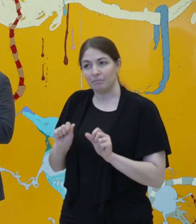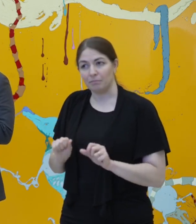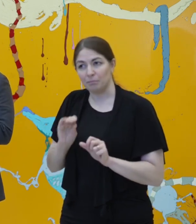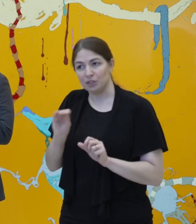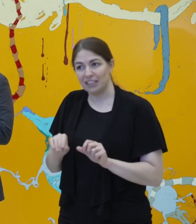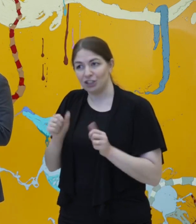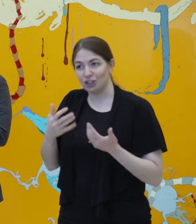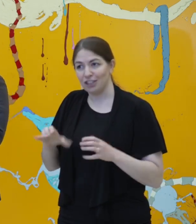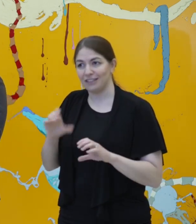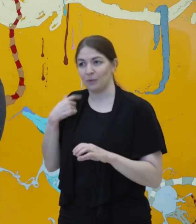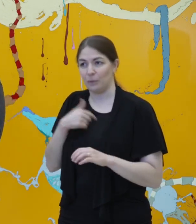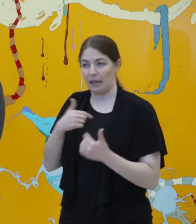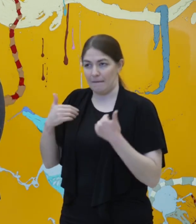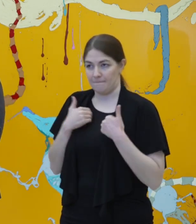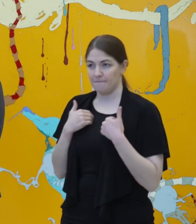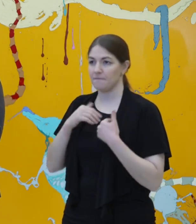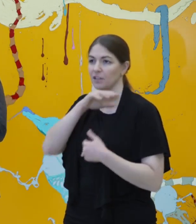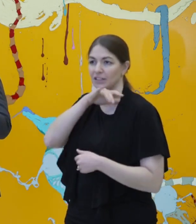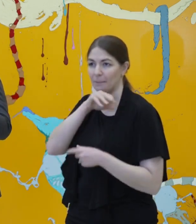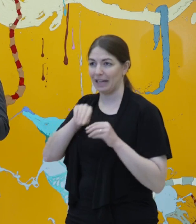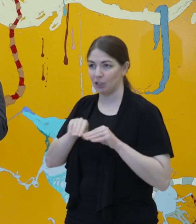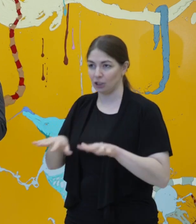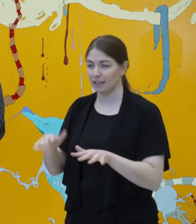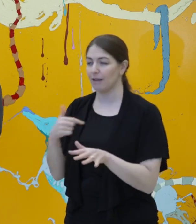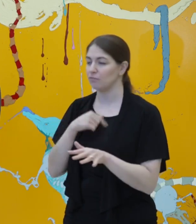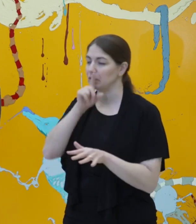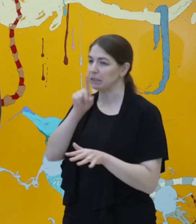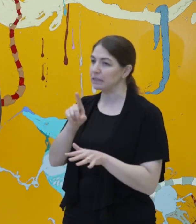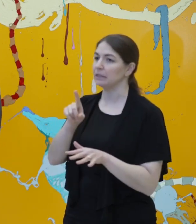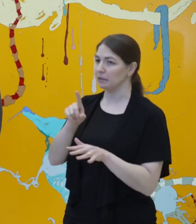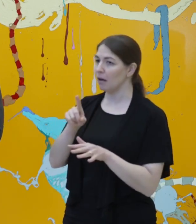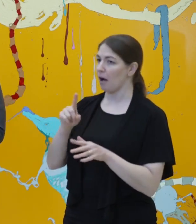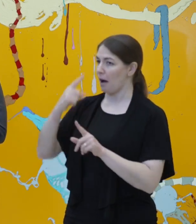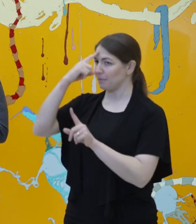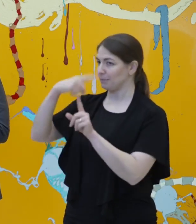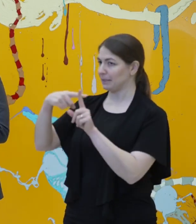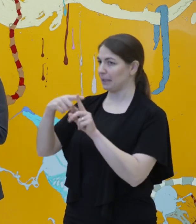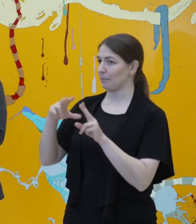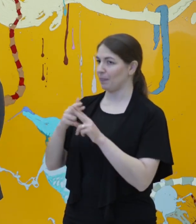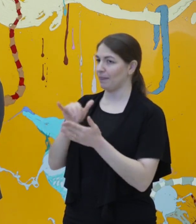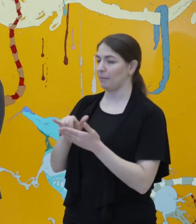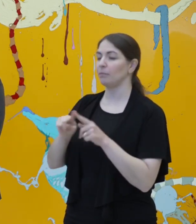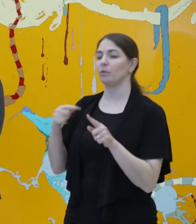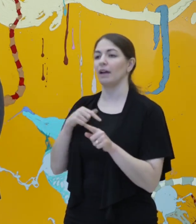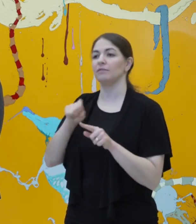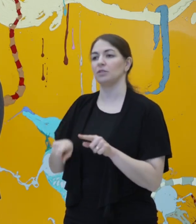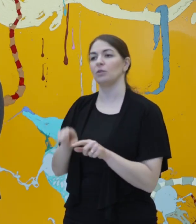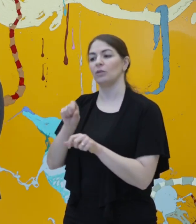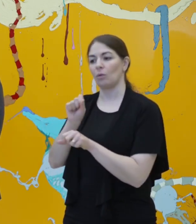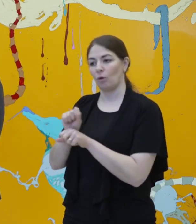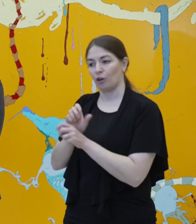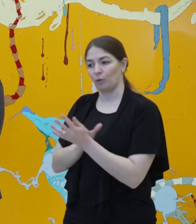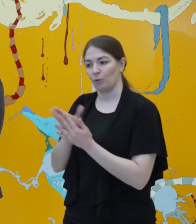feeling very optimistic about this, but we need to work through the testing protocols with our partners at VDH.